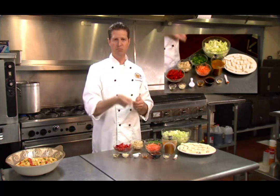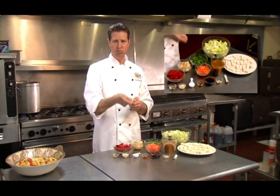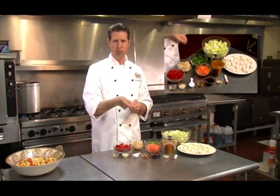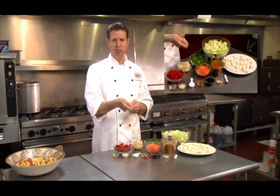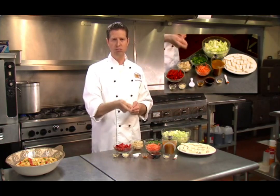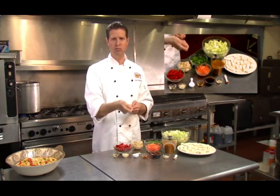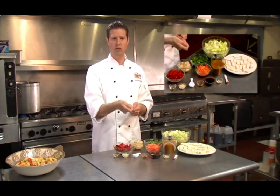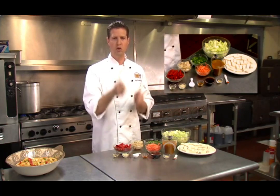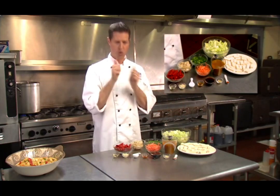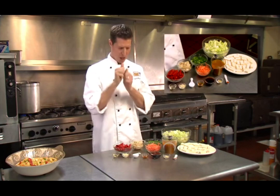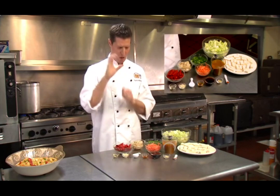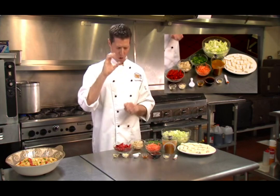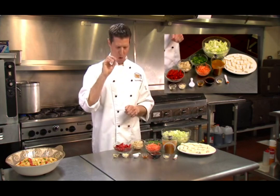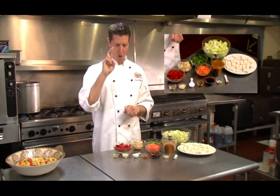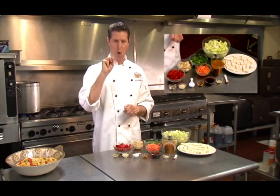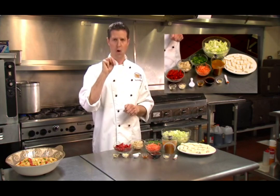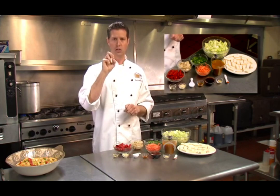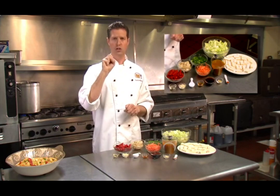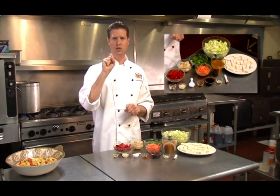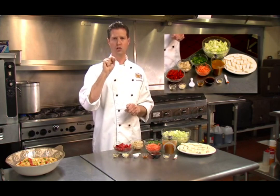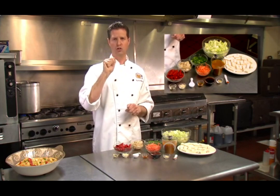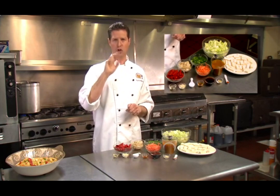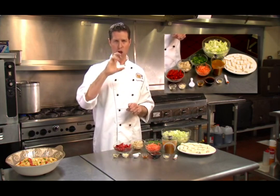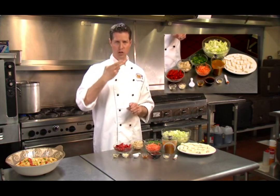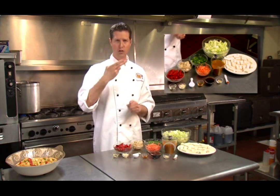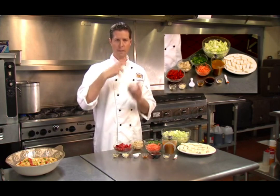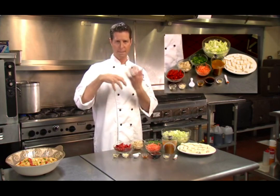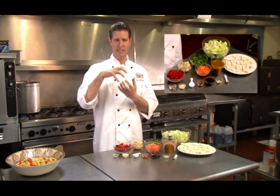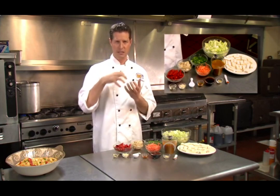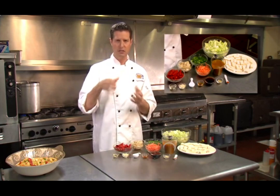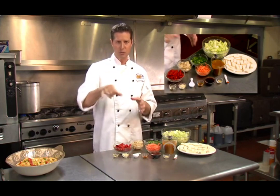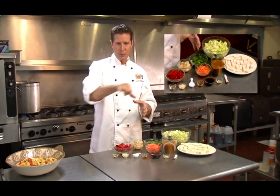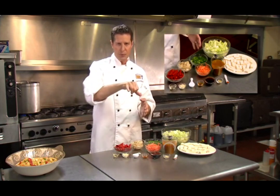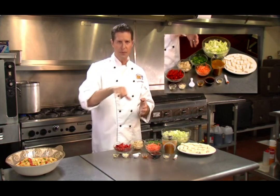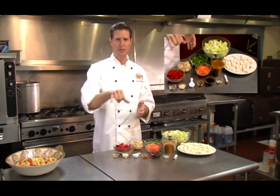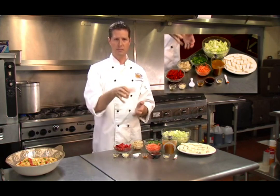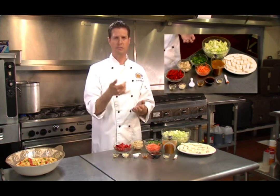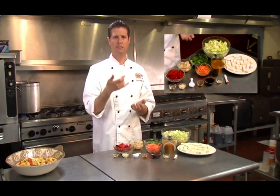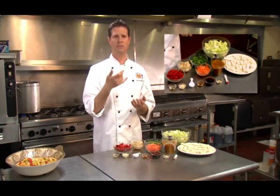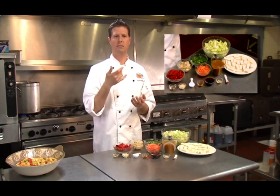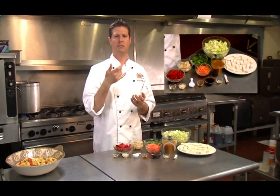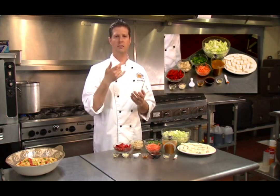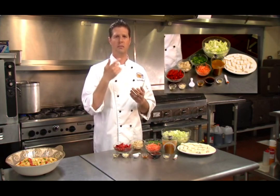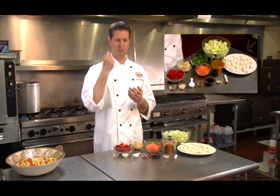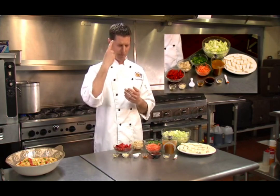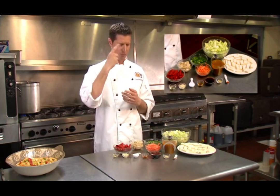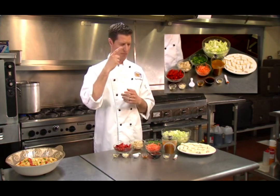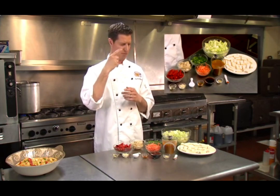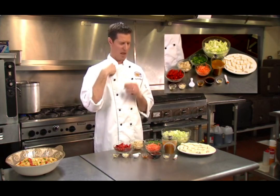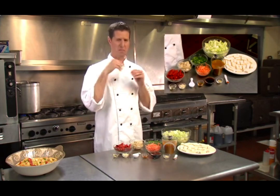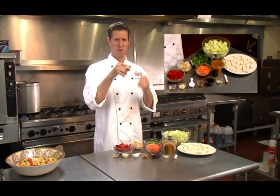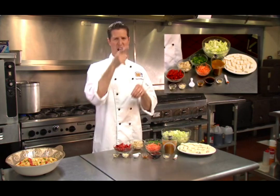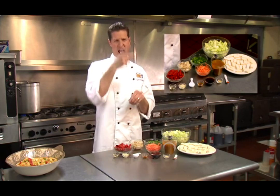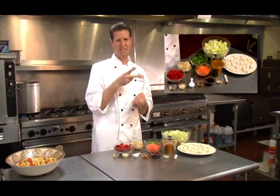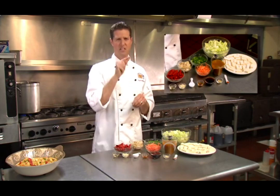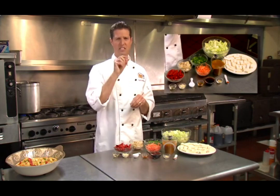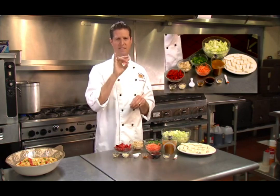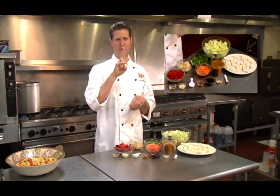Place tofu slices in a single layer in the pan and cook with cornstarch mixture. Cook half of the tofu at